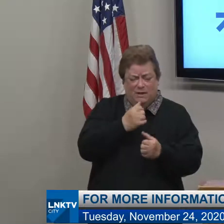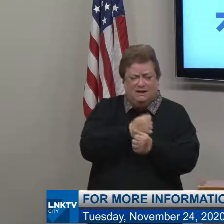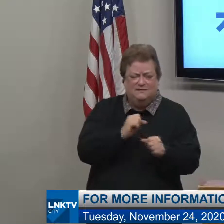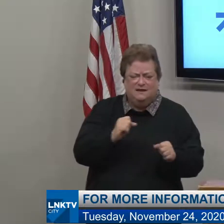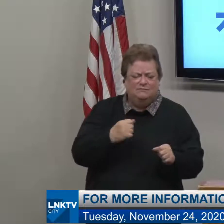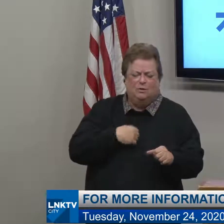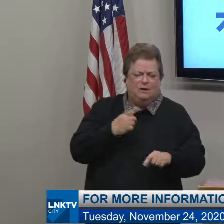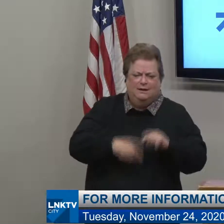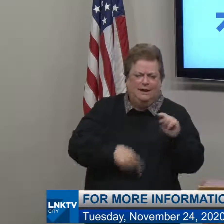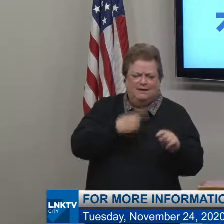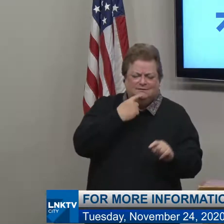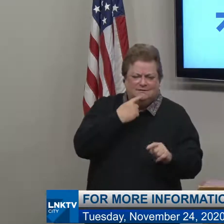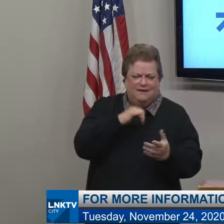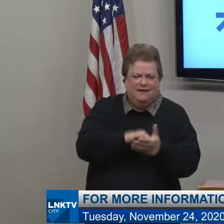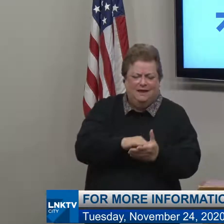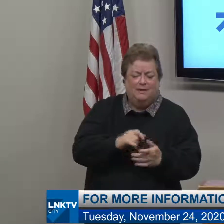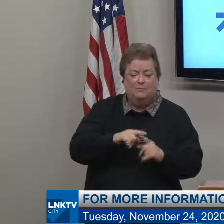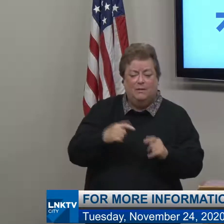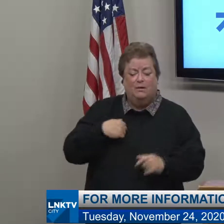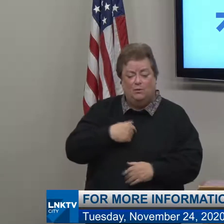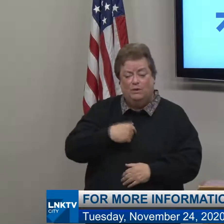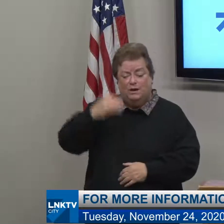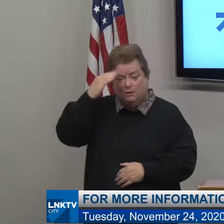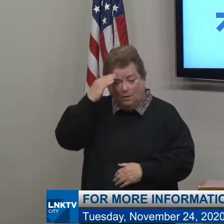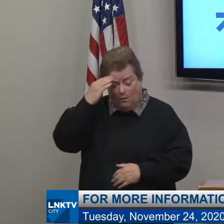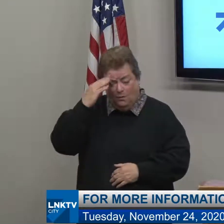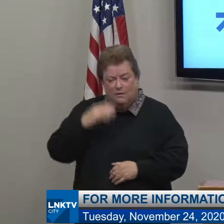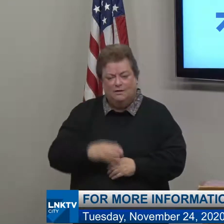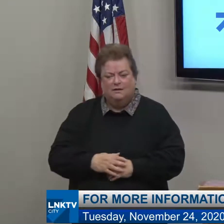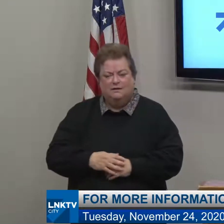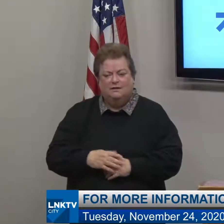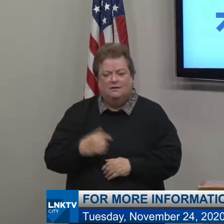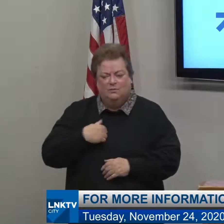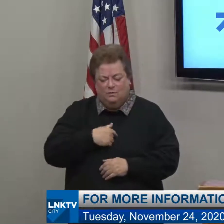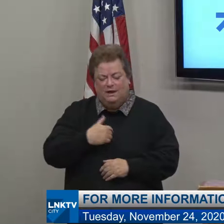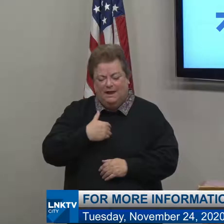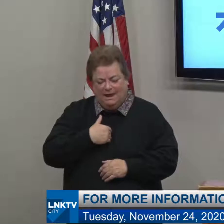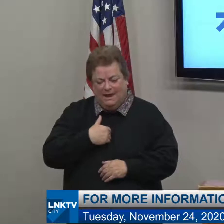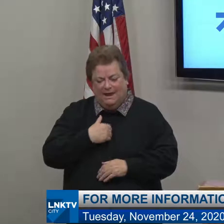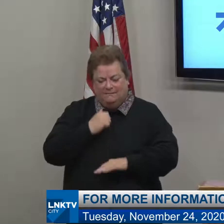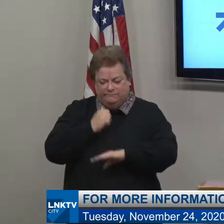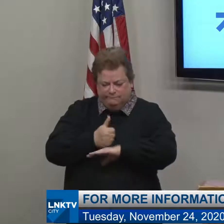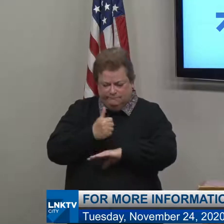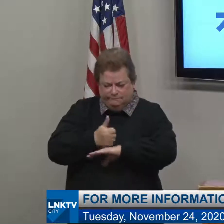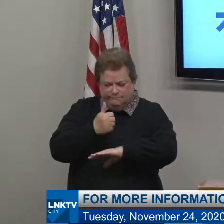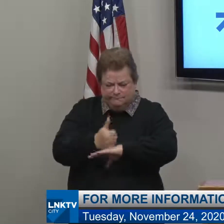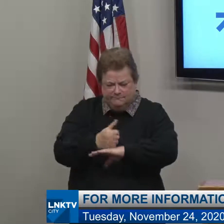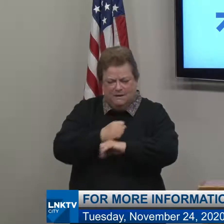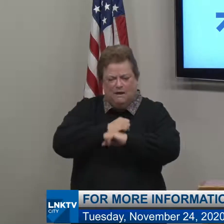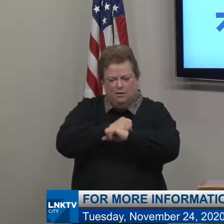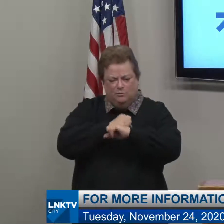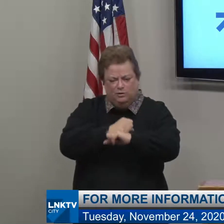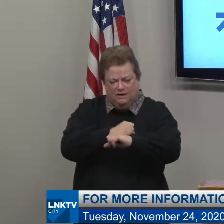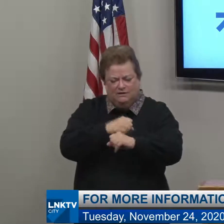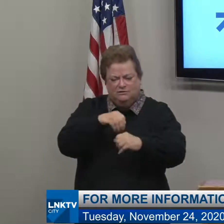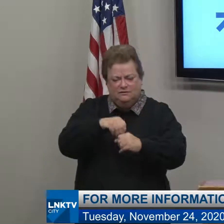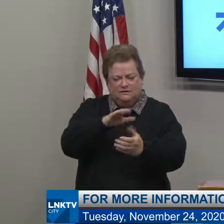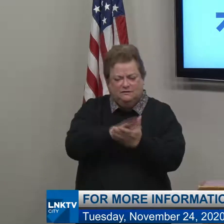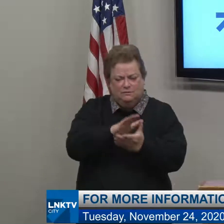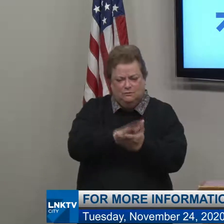say that. But we do know that there are wonderful safeguards in place in our schools, that people are